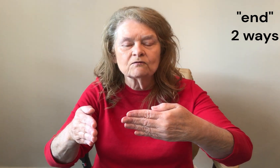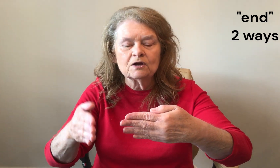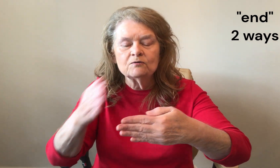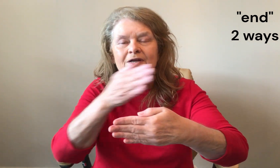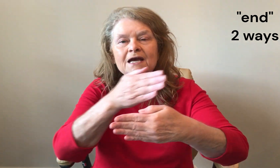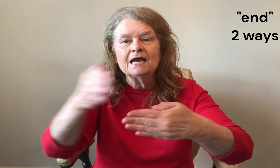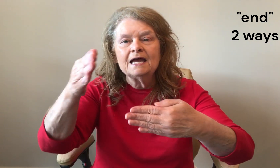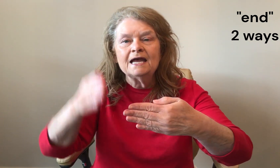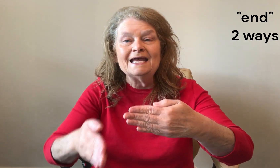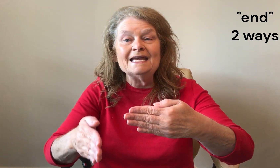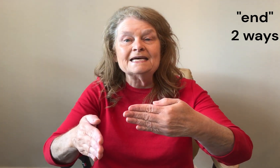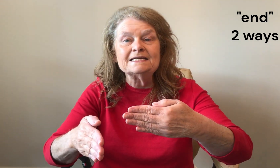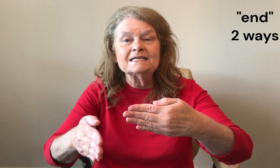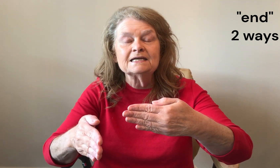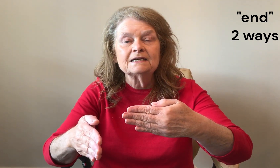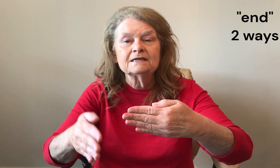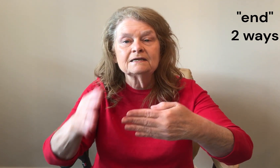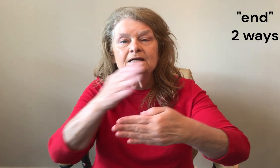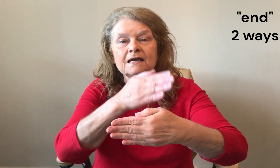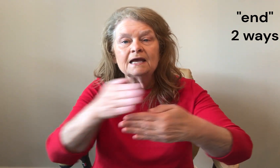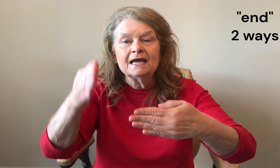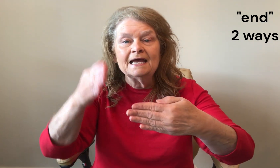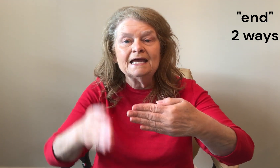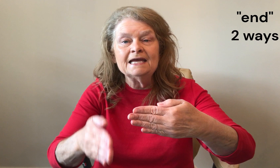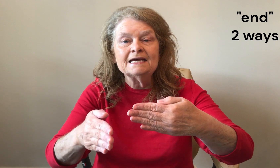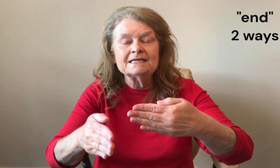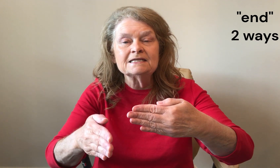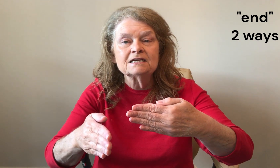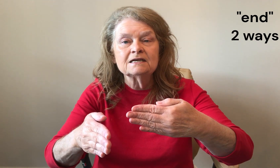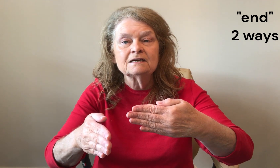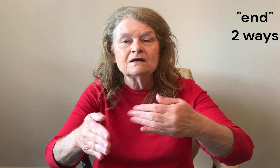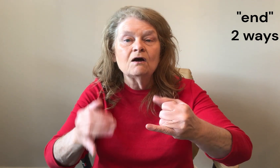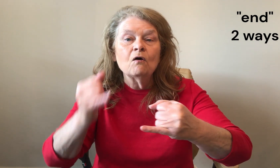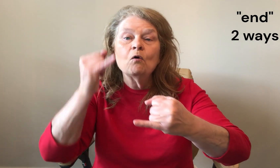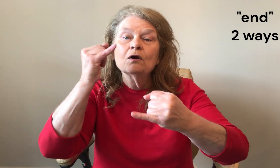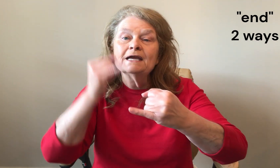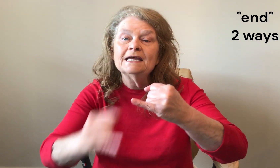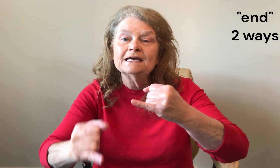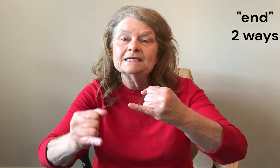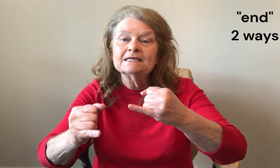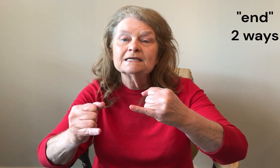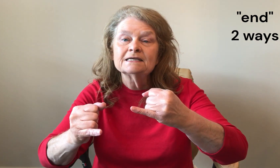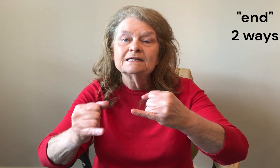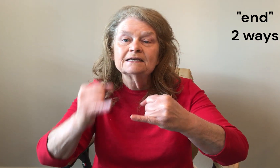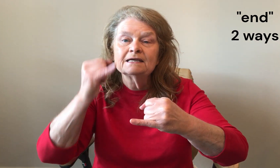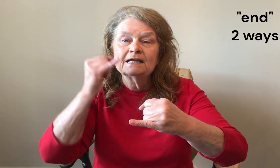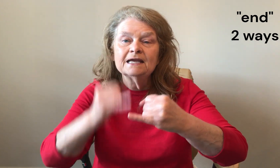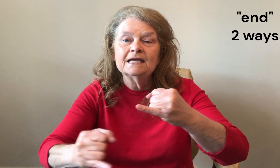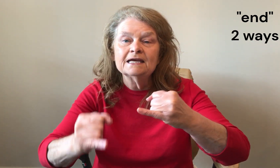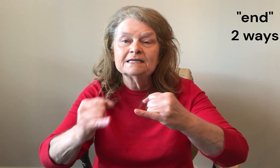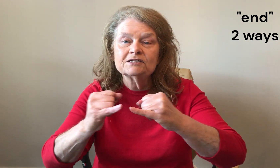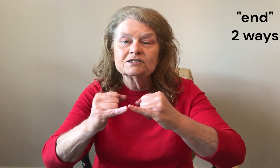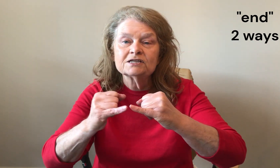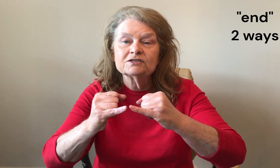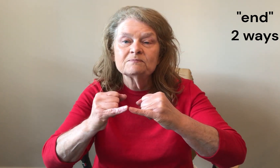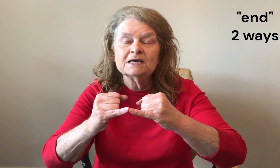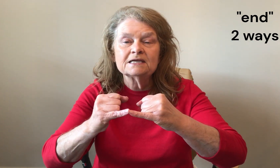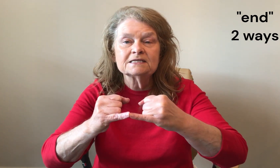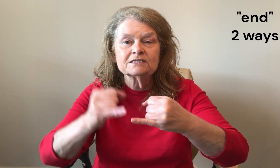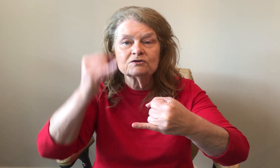road. End. End. Or end. End. And just touch your pinkies as you go